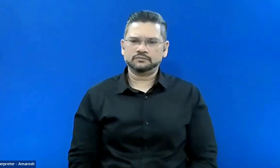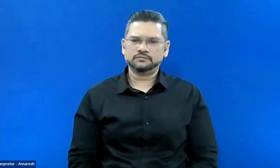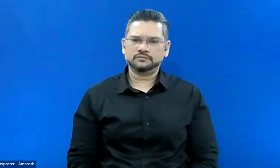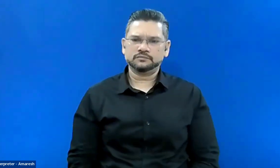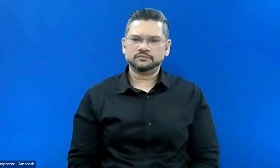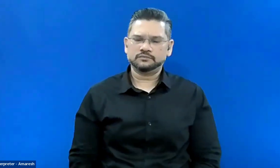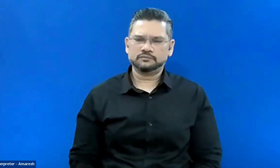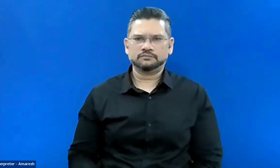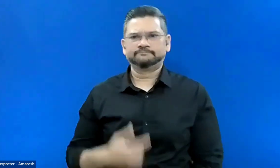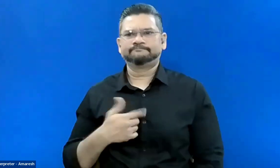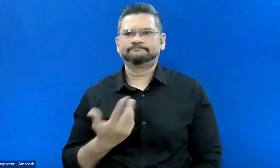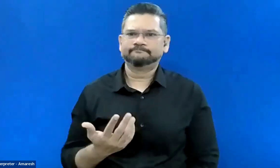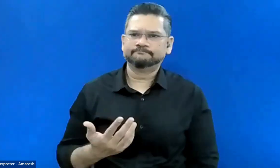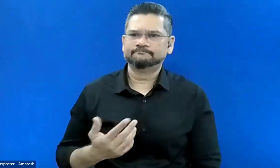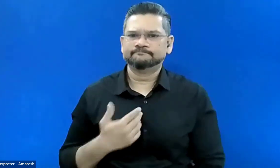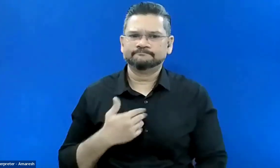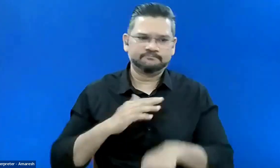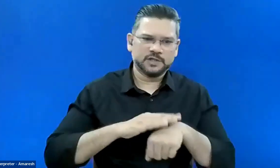I need.